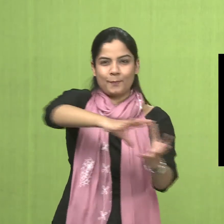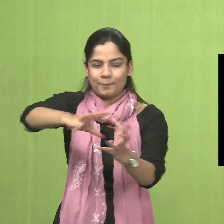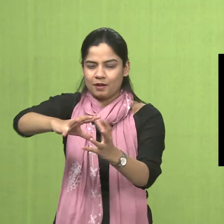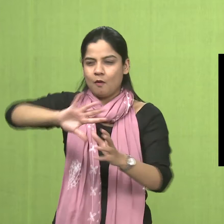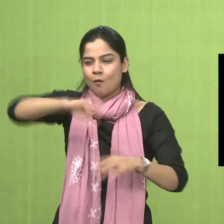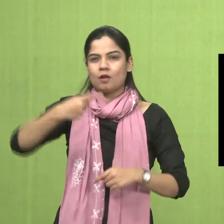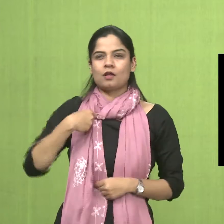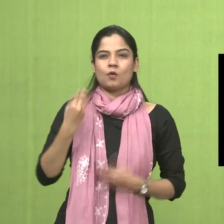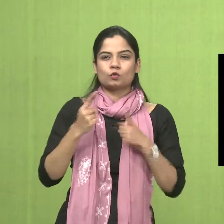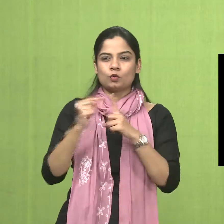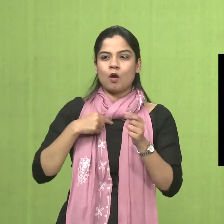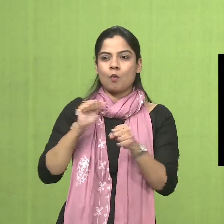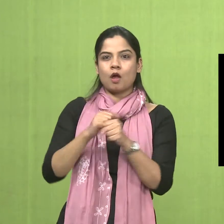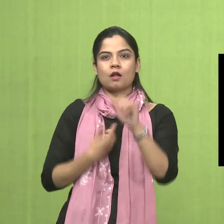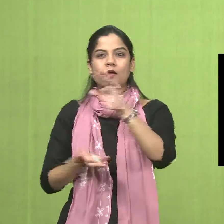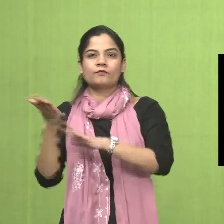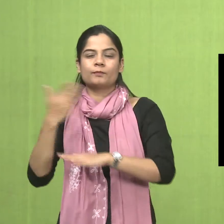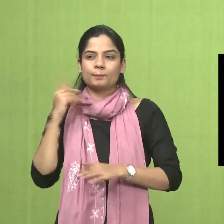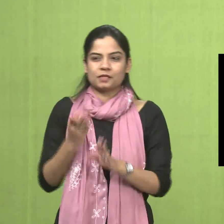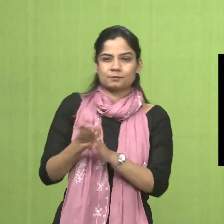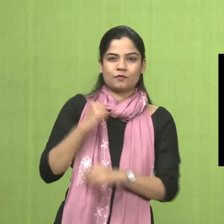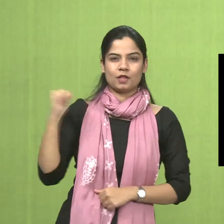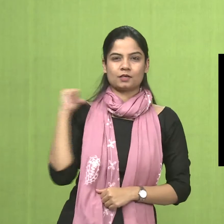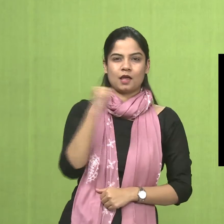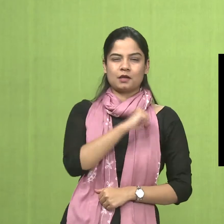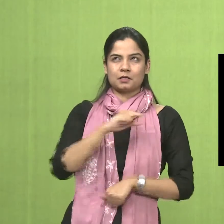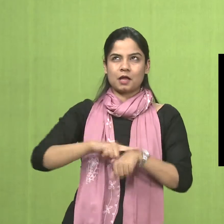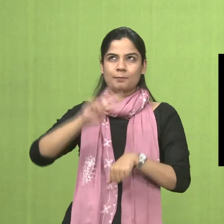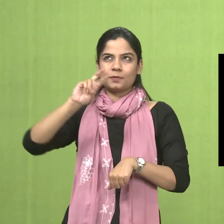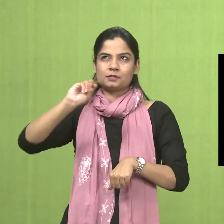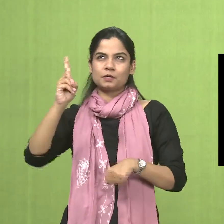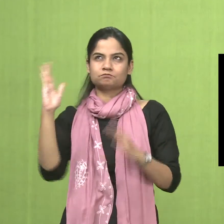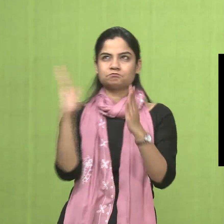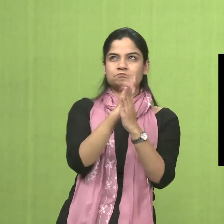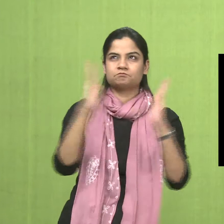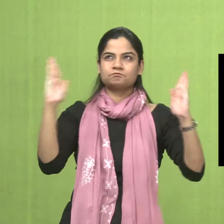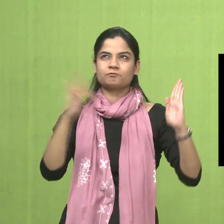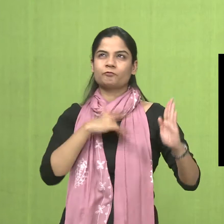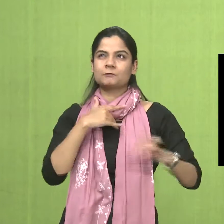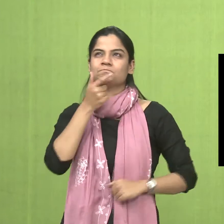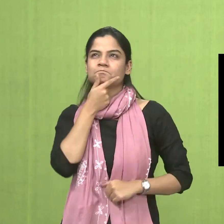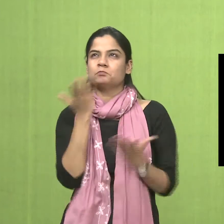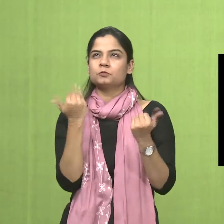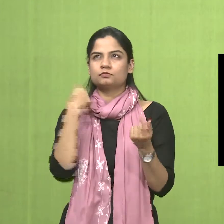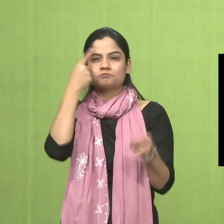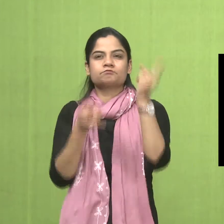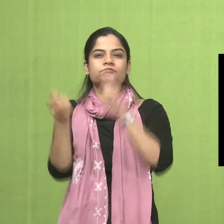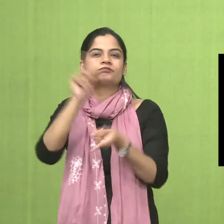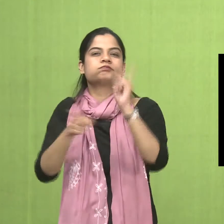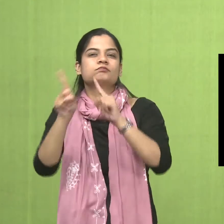and getting ready for work would require 20 minutes. I have to take a bath, everything like that. So make an estimate time of how much time